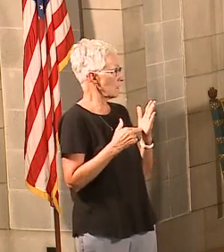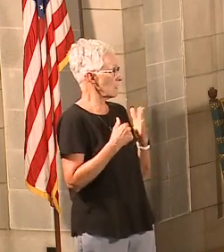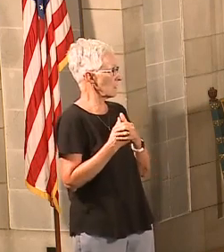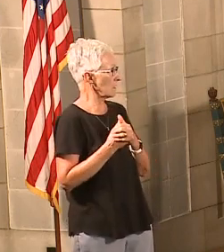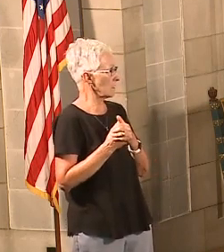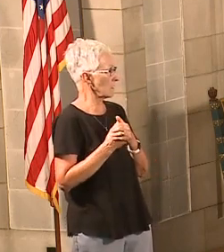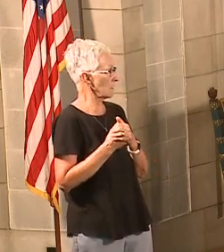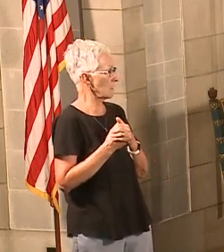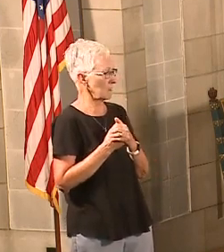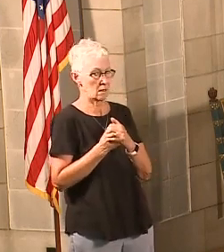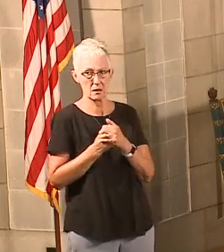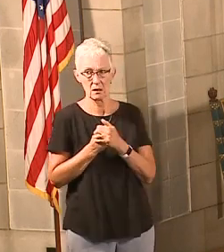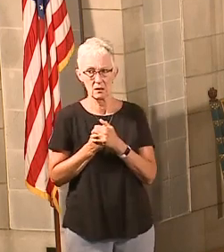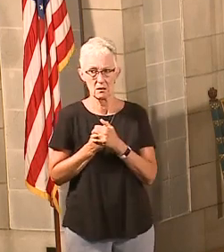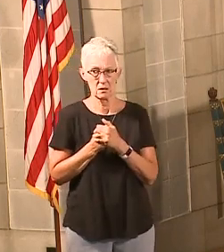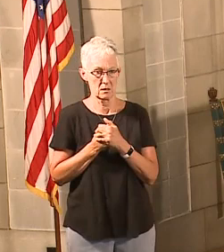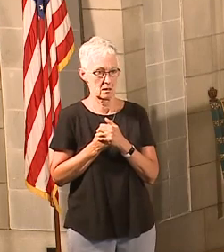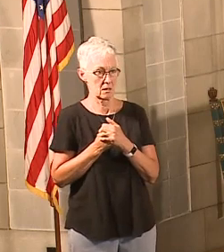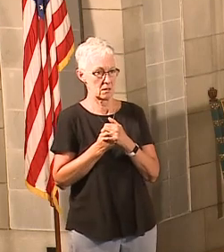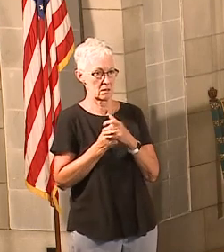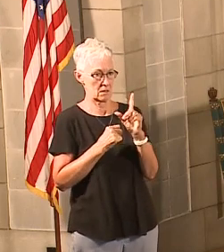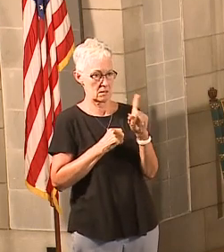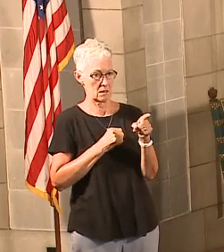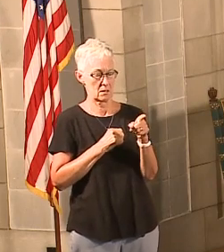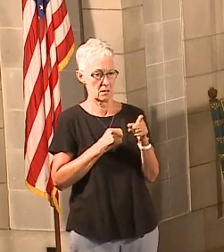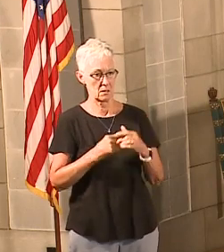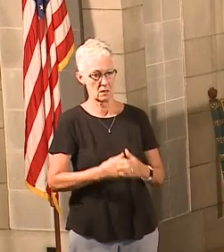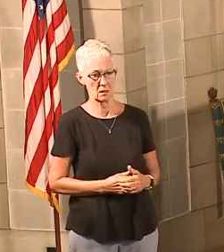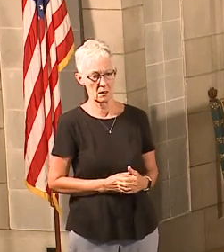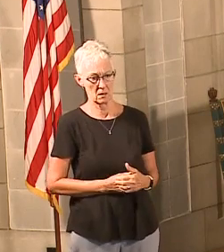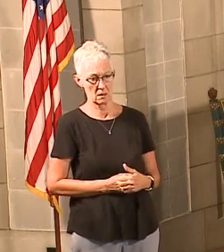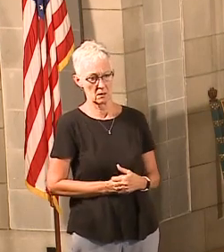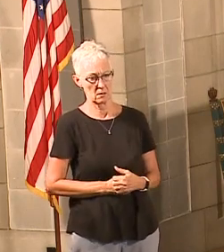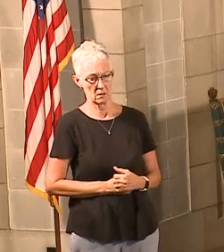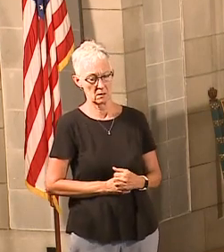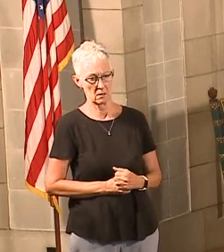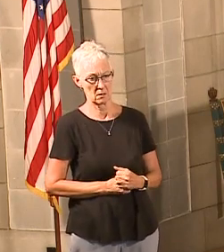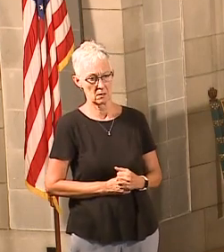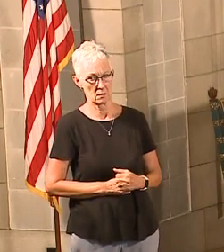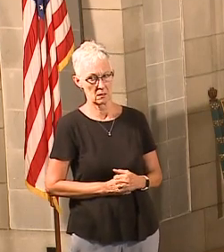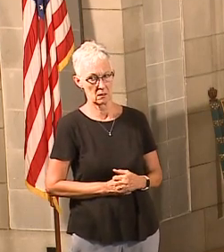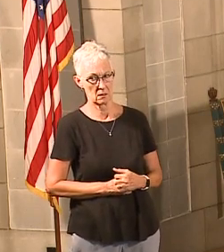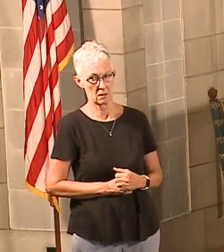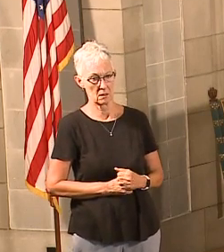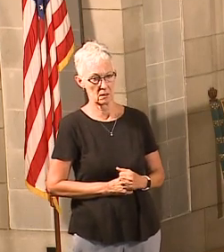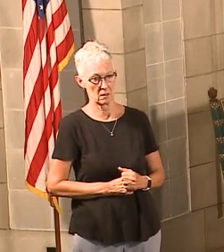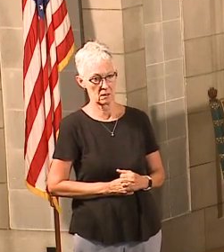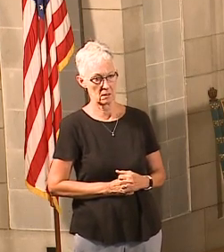think, Martha had a follow-up, I think. Just as far as keeping the